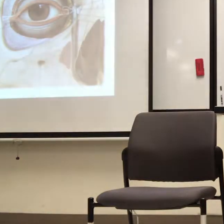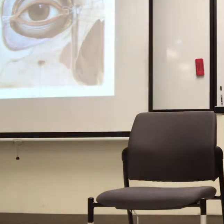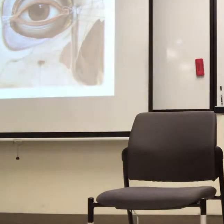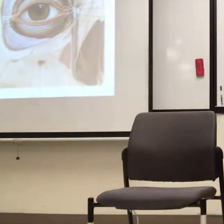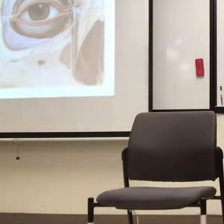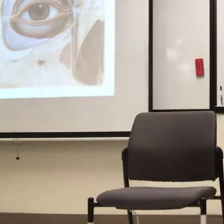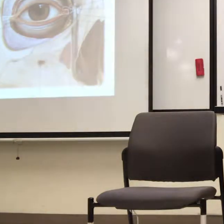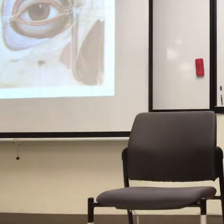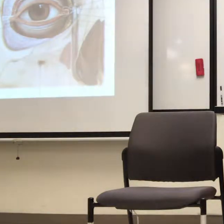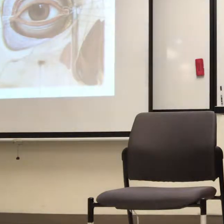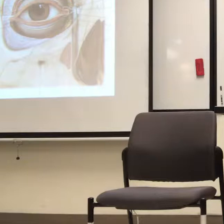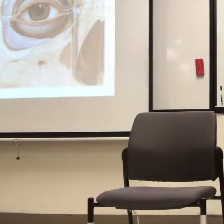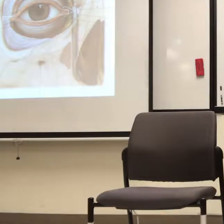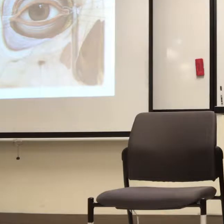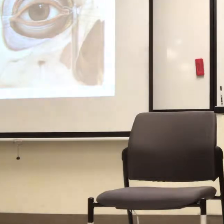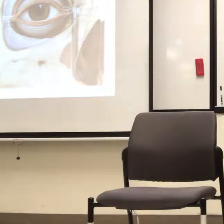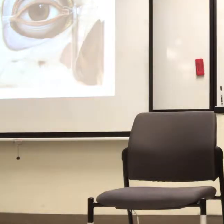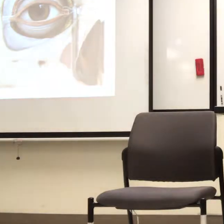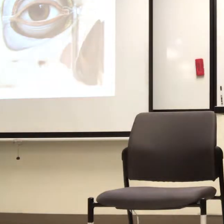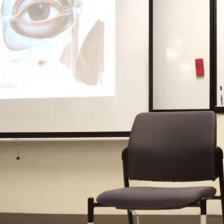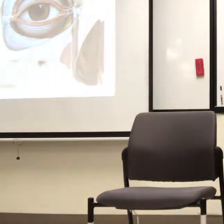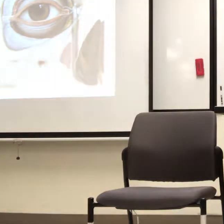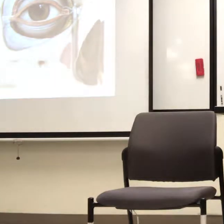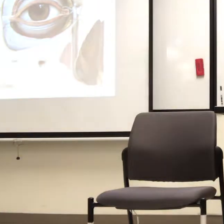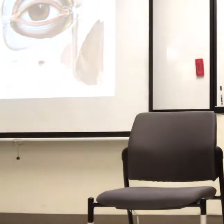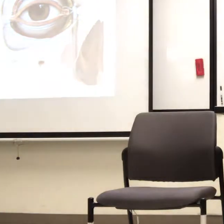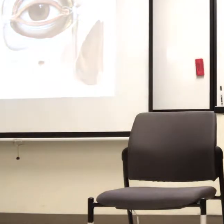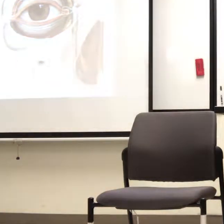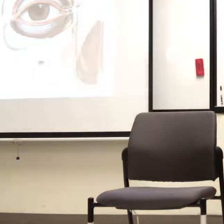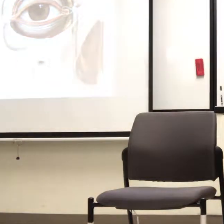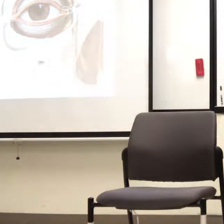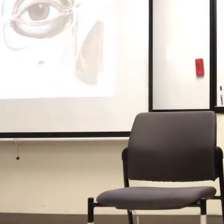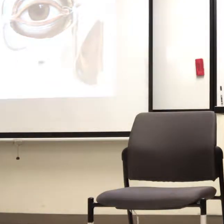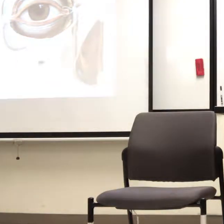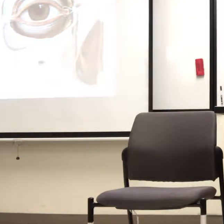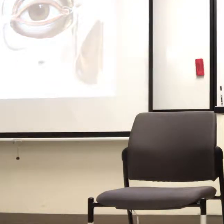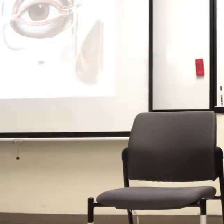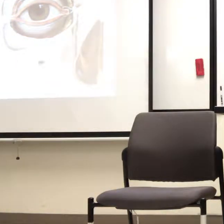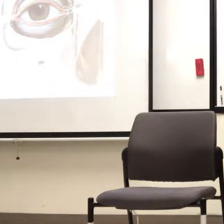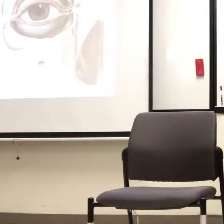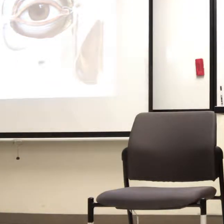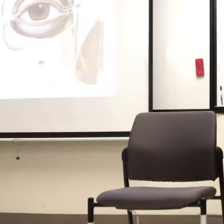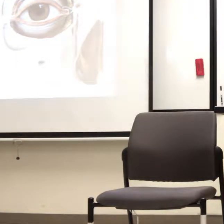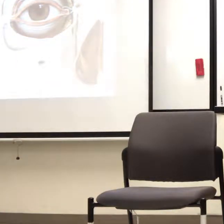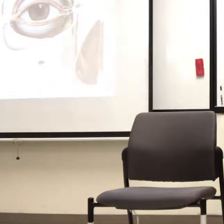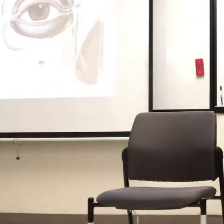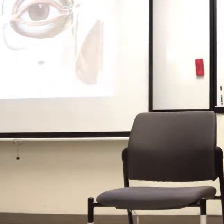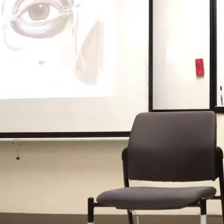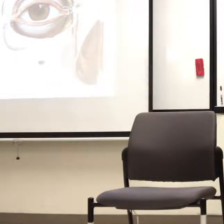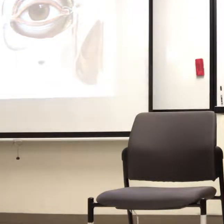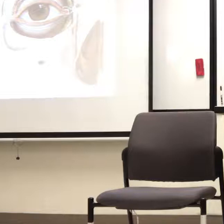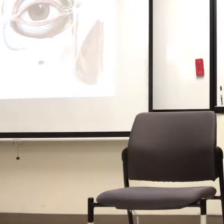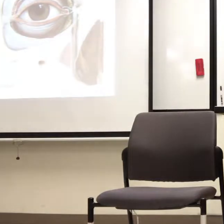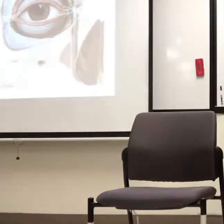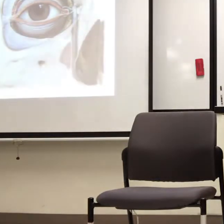So, okay, let's kind of draw what we see here. We see the eyelids enclosing the